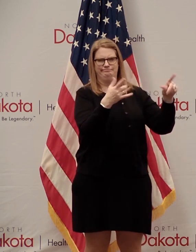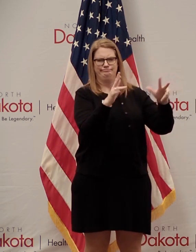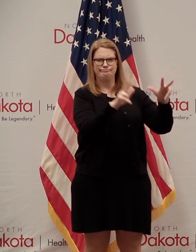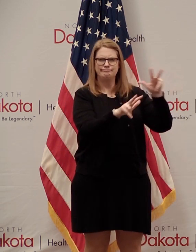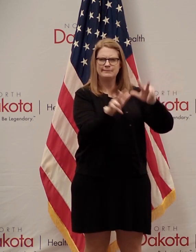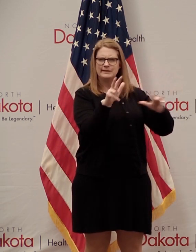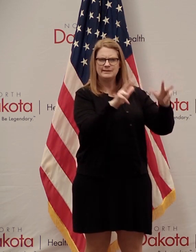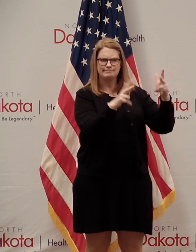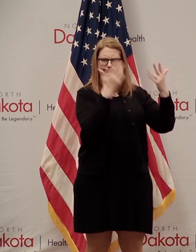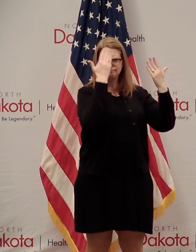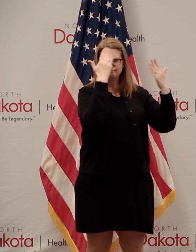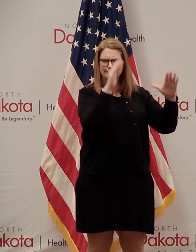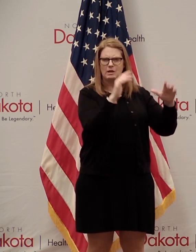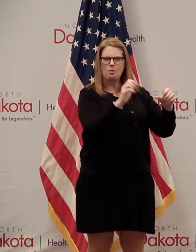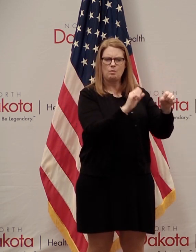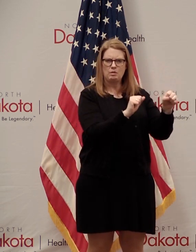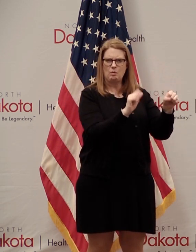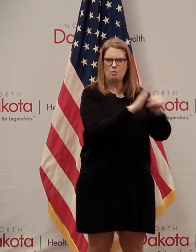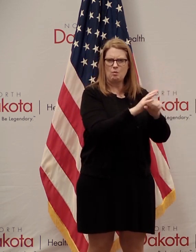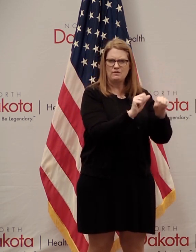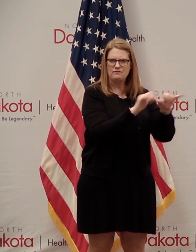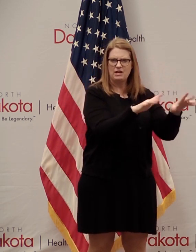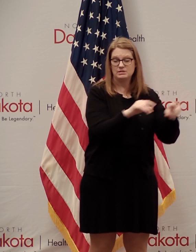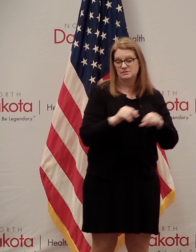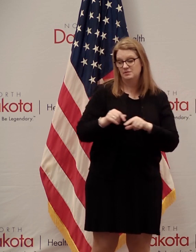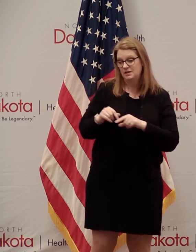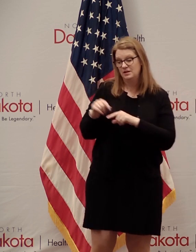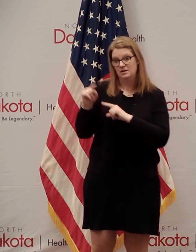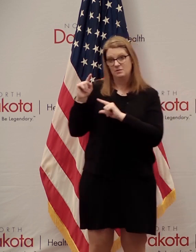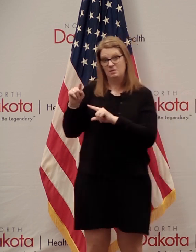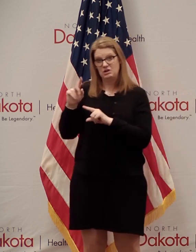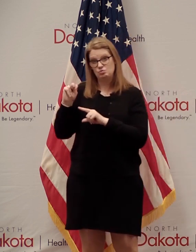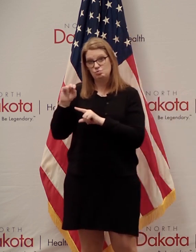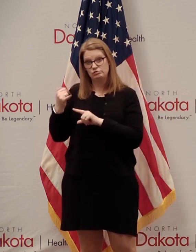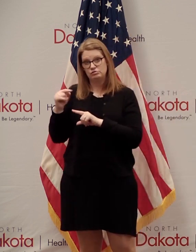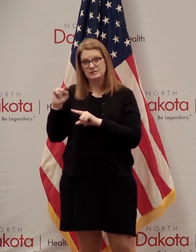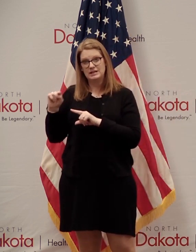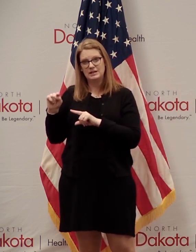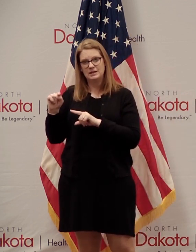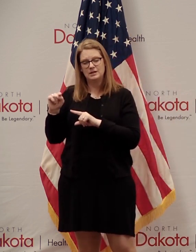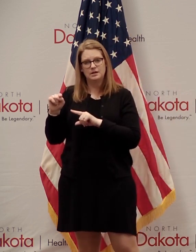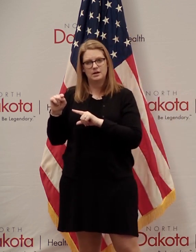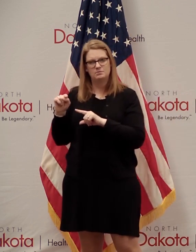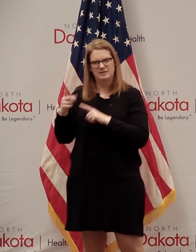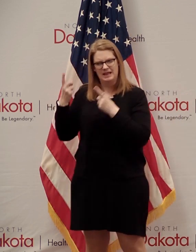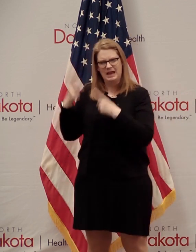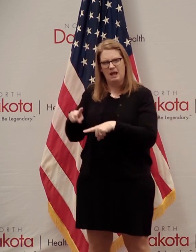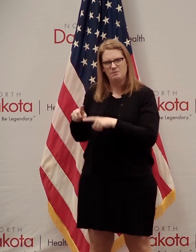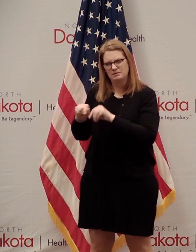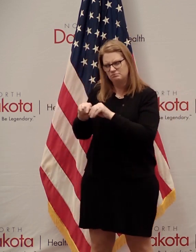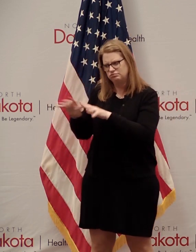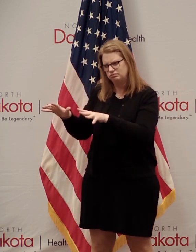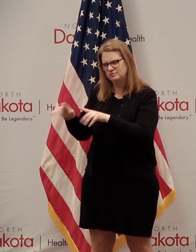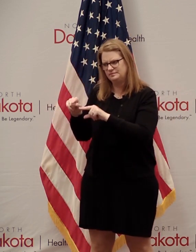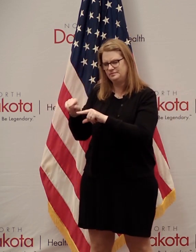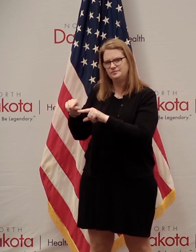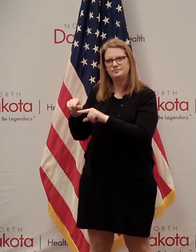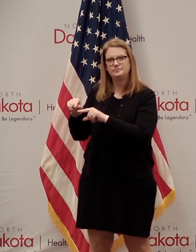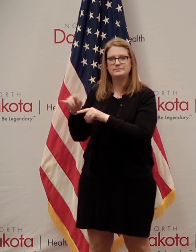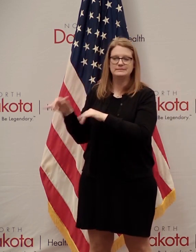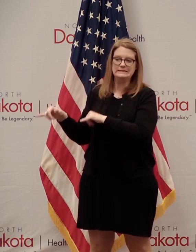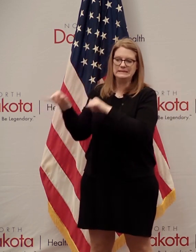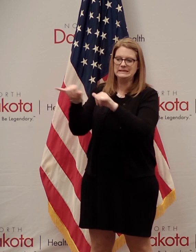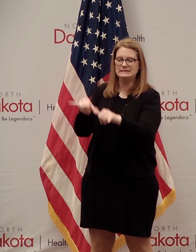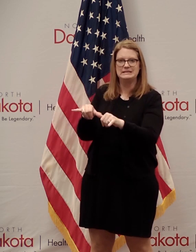or perhaps even what it was. In New Jersey, at the time when they had that impact, they, like the greater metro New York area,